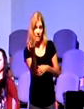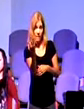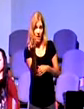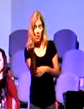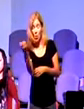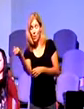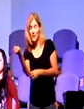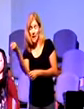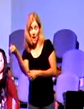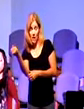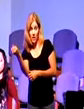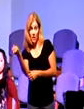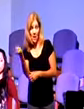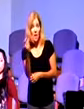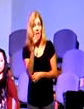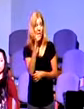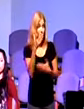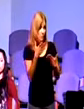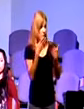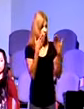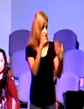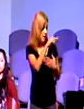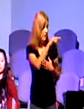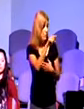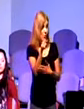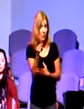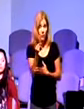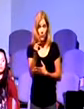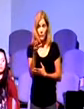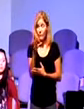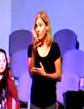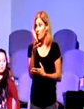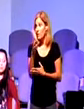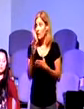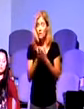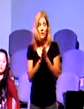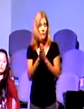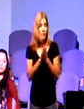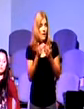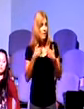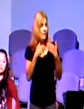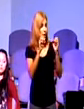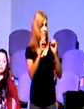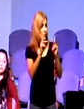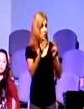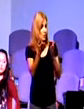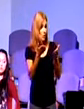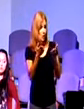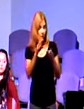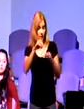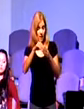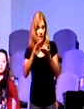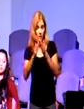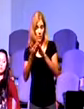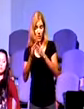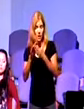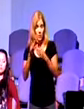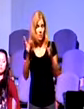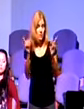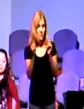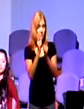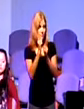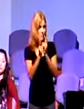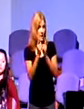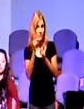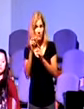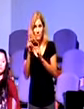or on Saturday, lunch will be provided for you. And looking forward to having opportunities to serve in the community, to meet some